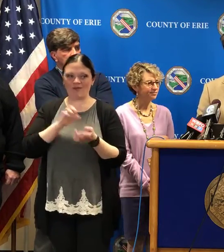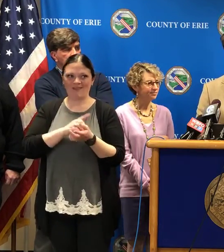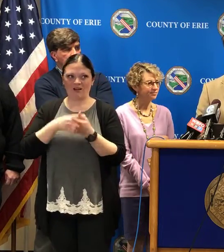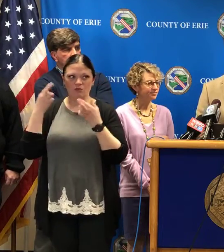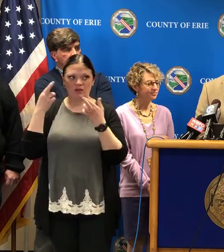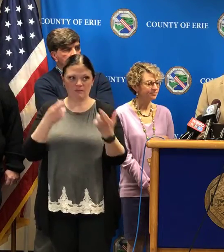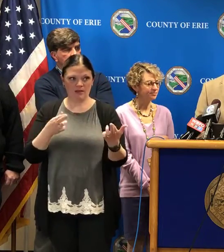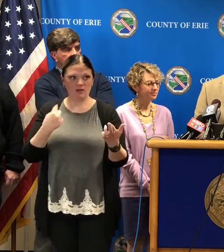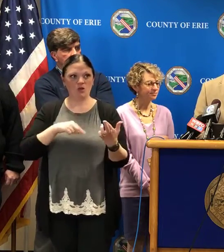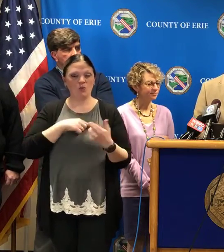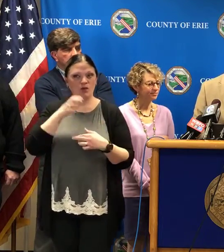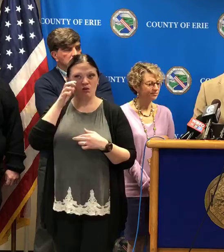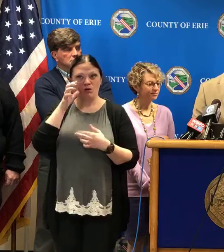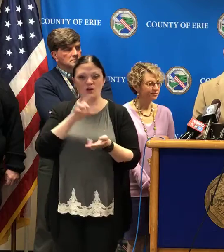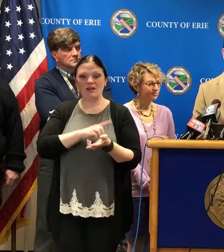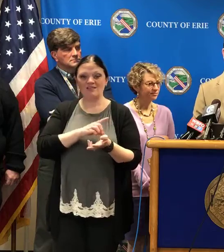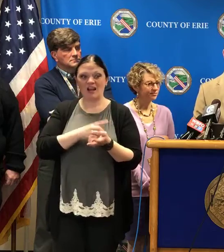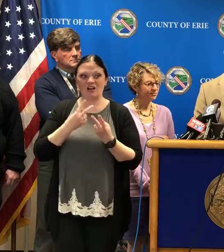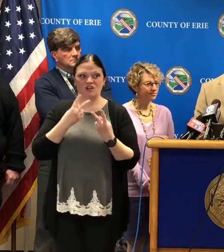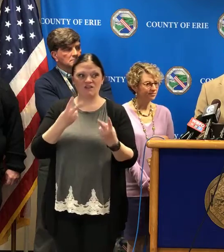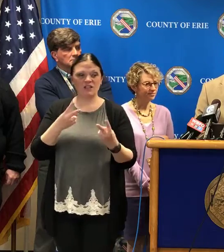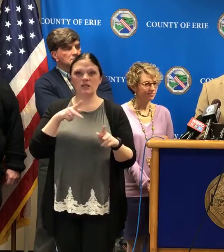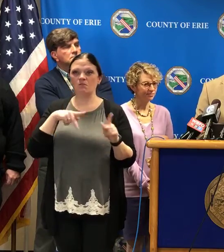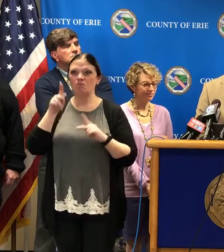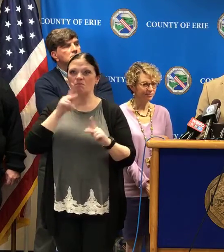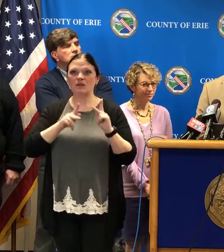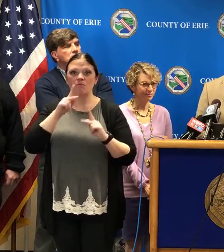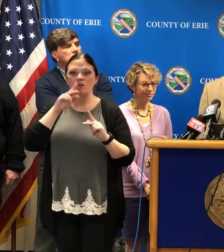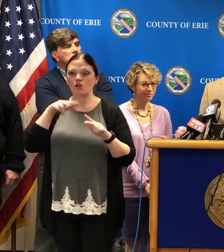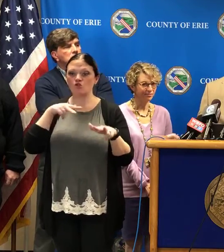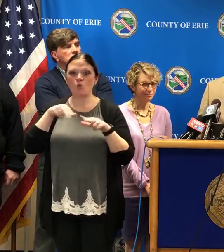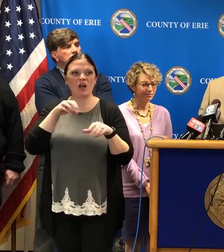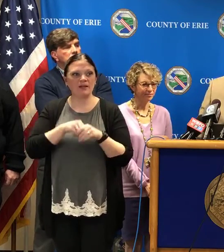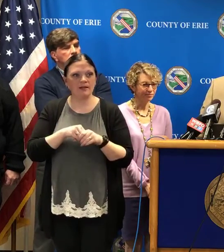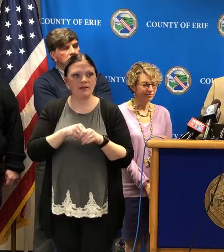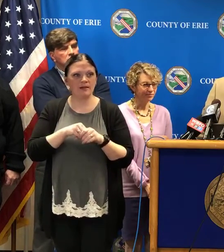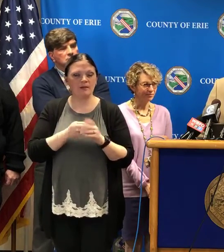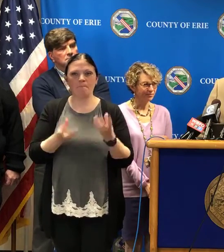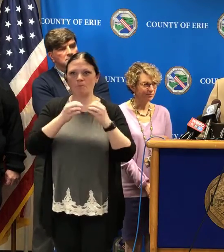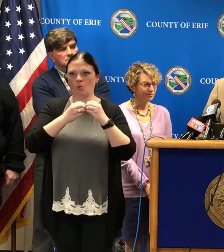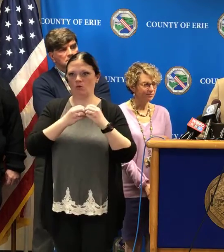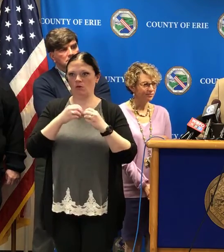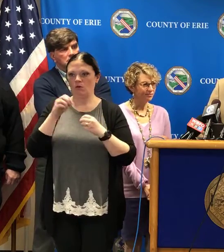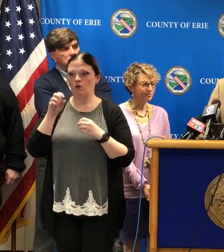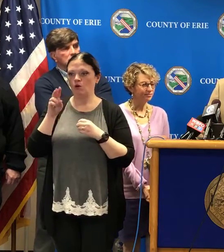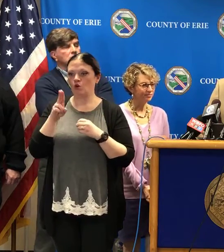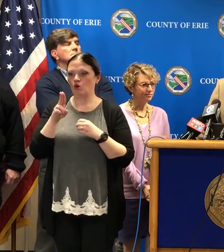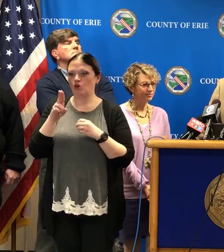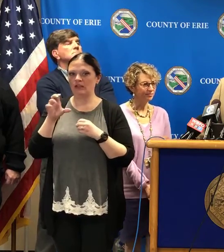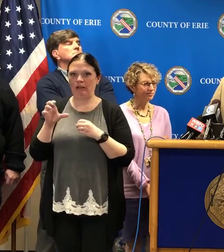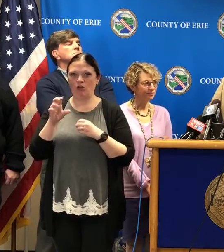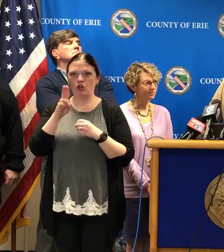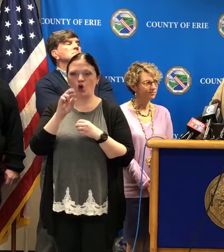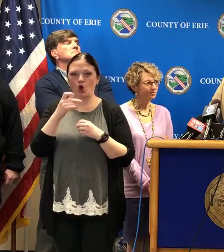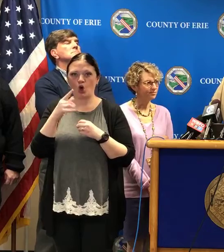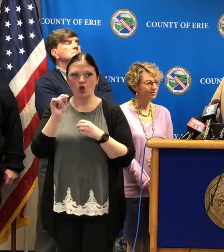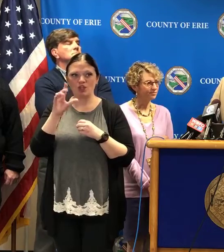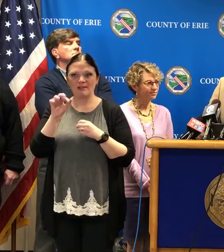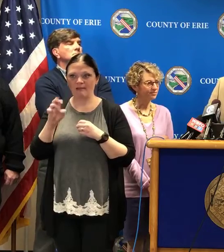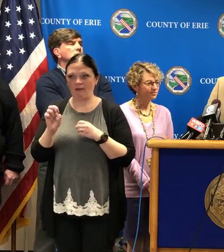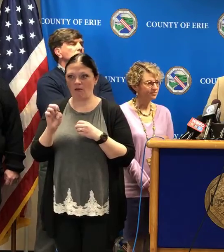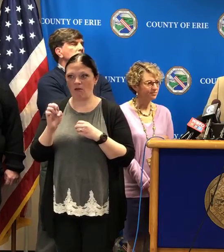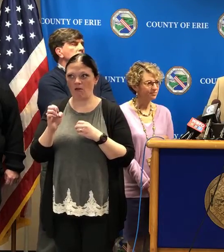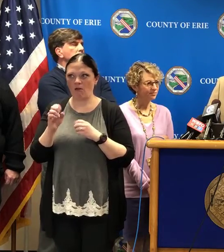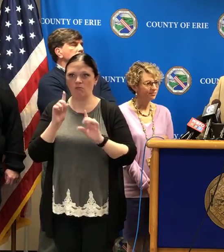doctor, we did hear that doctor visits, people just walking in, are much higher, urgent care numbers are much higher, and that is probably not the place you want